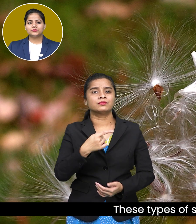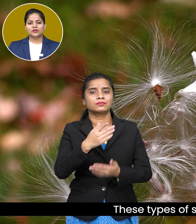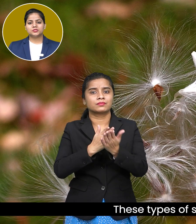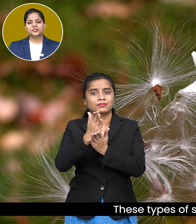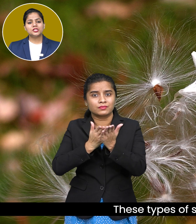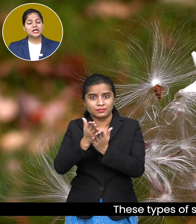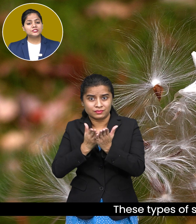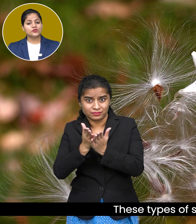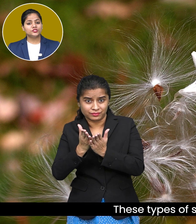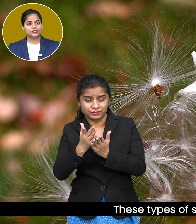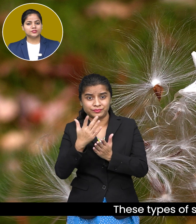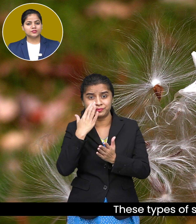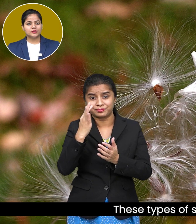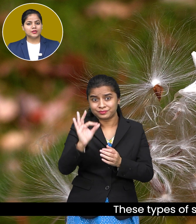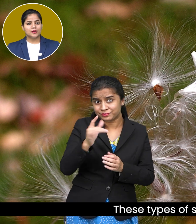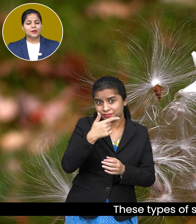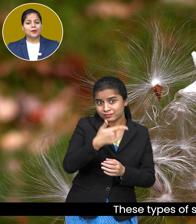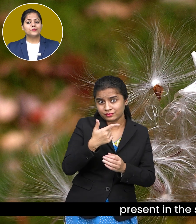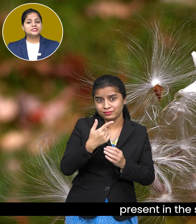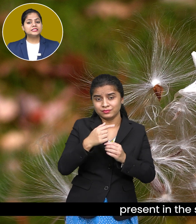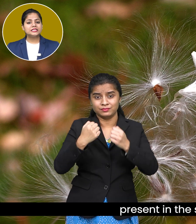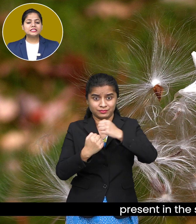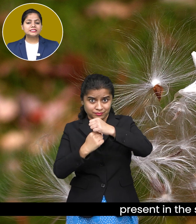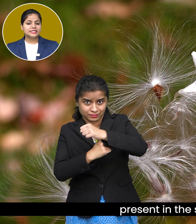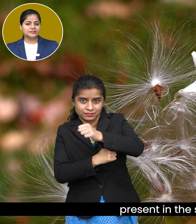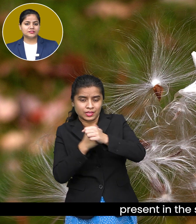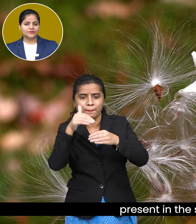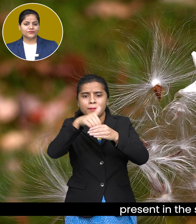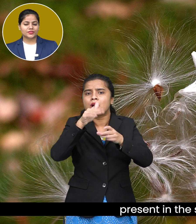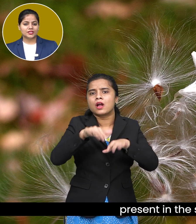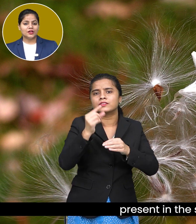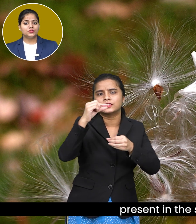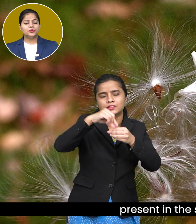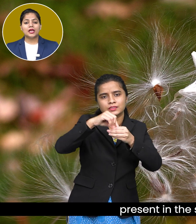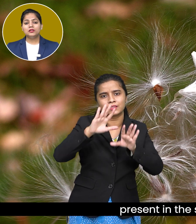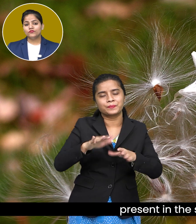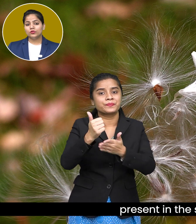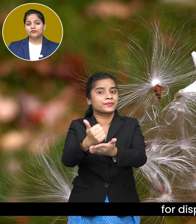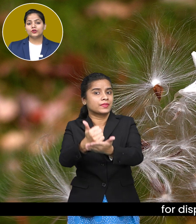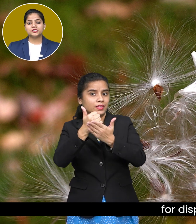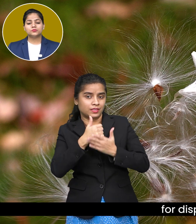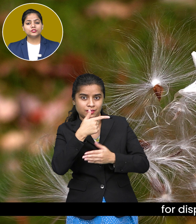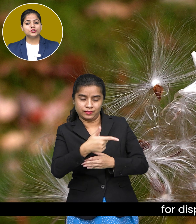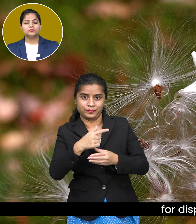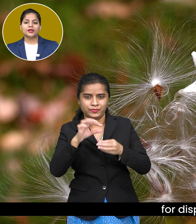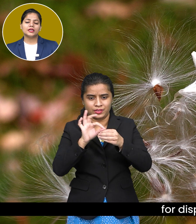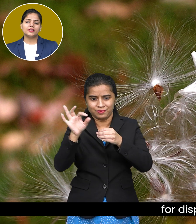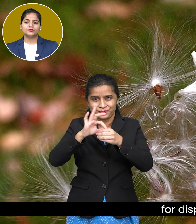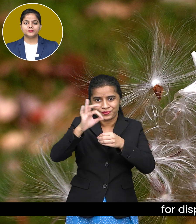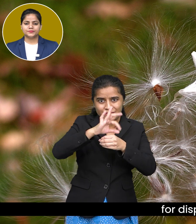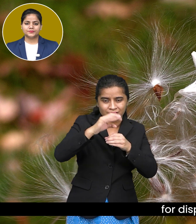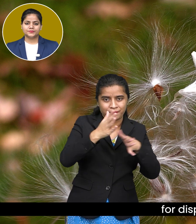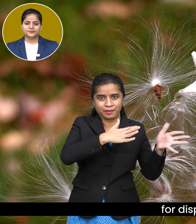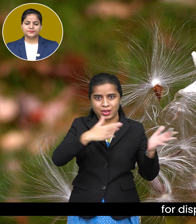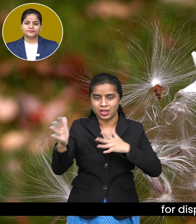These types of specialized structures present in the seeds will be helpful for dispersal by